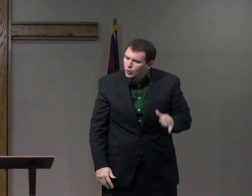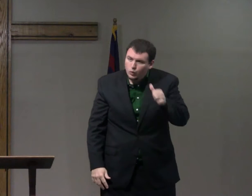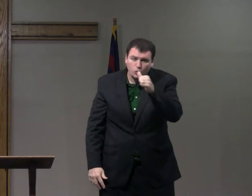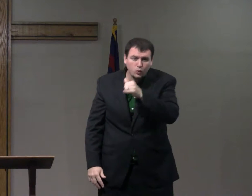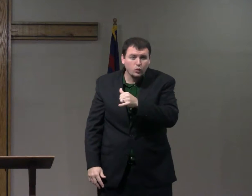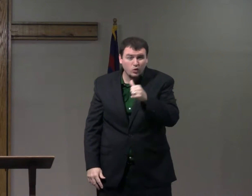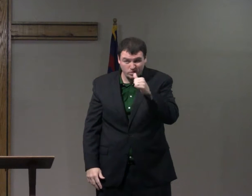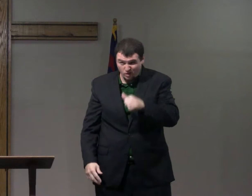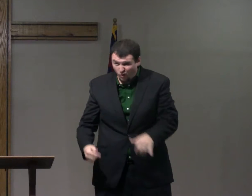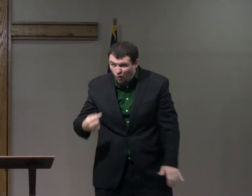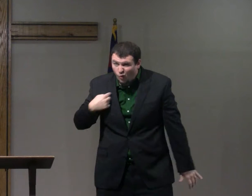1, 2, 3 hours.